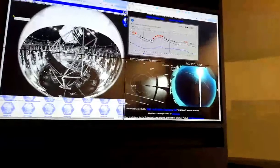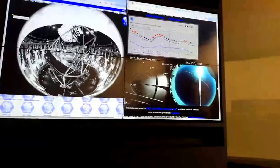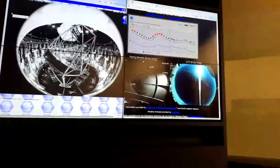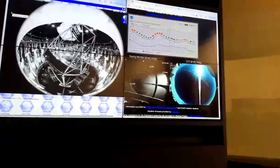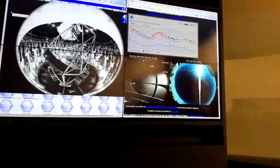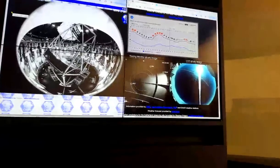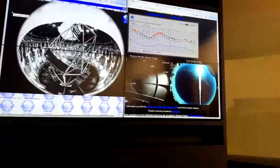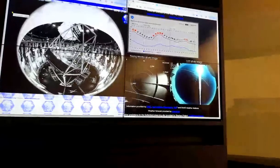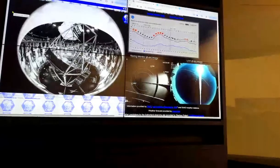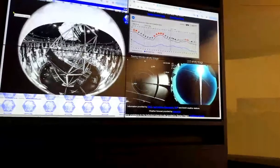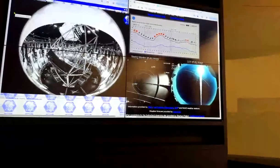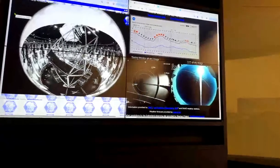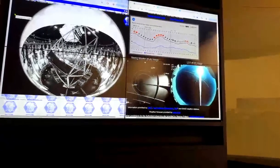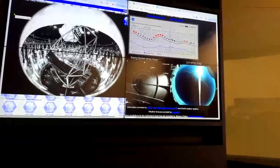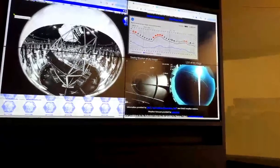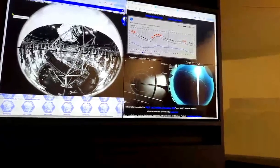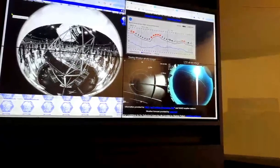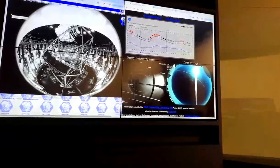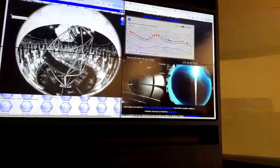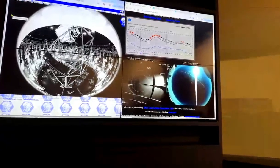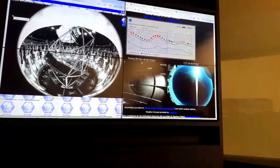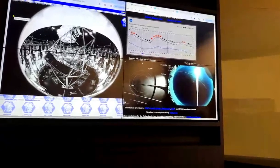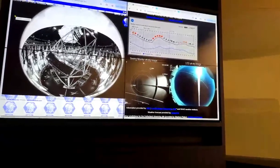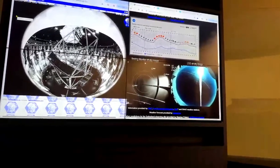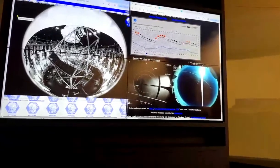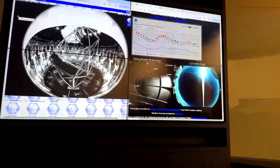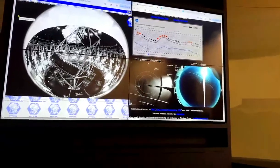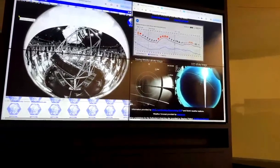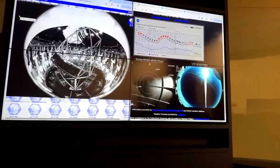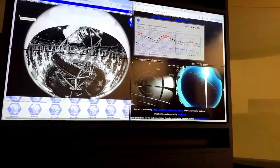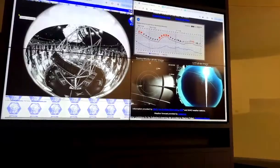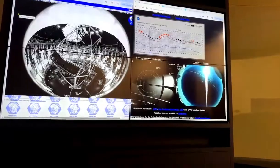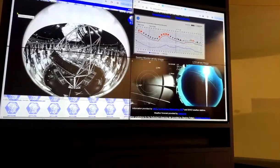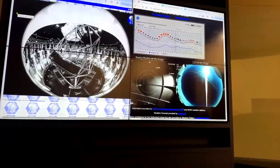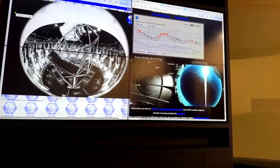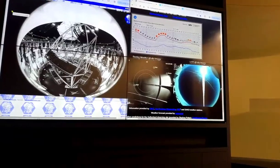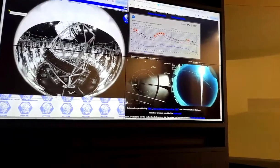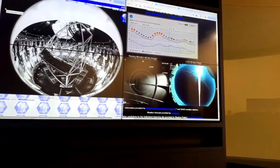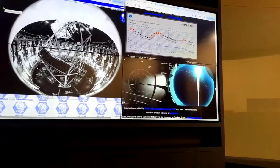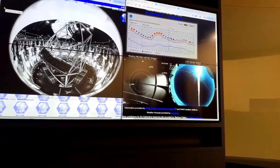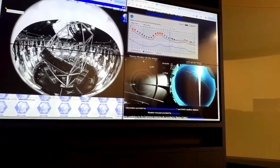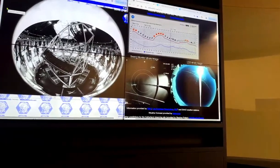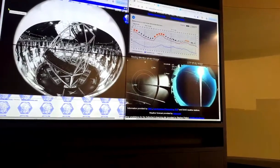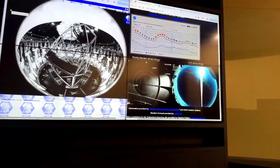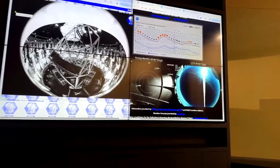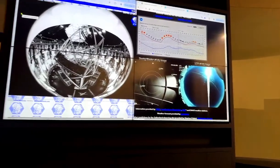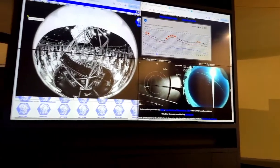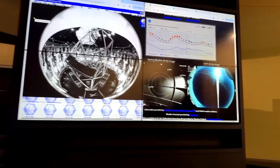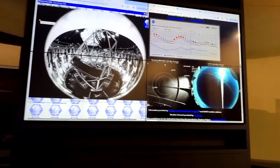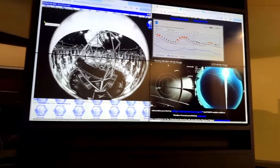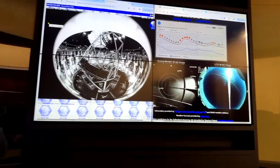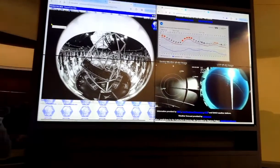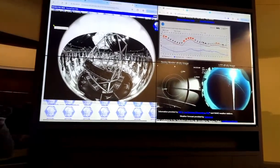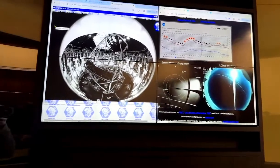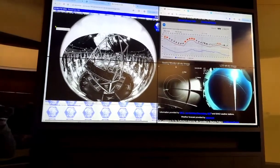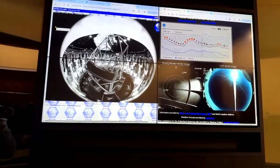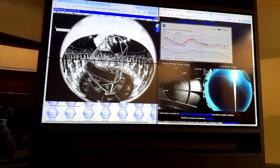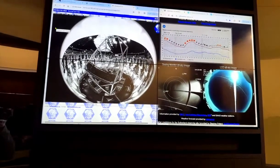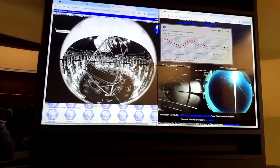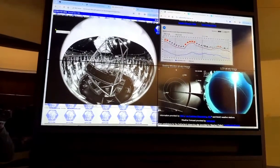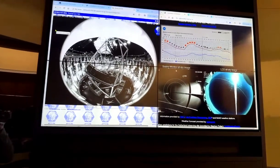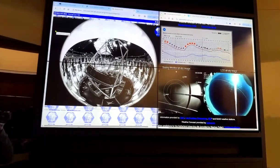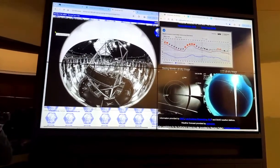Earth rotates, the stars appear to rotate. Then we need to follow them at the top with the tracker. So you can see the little tracker at the